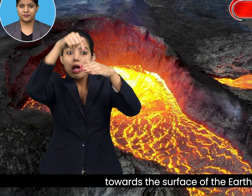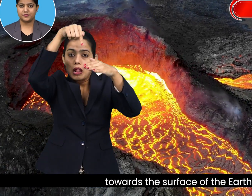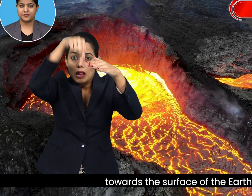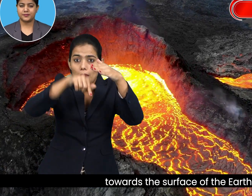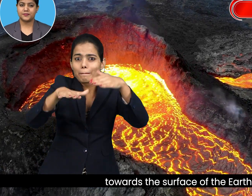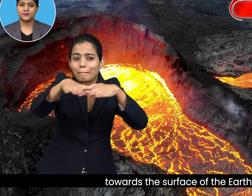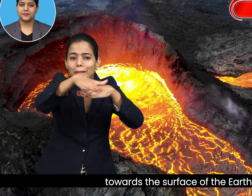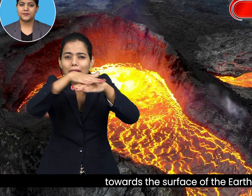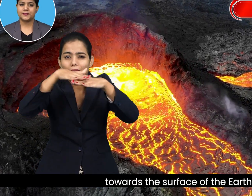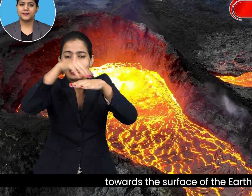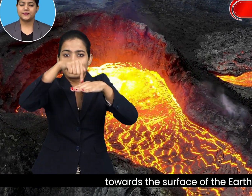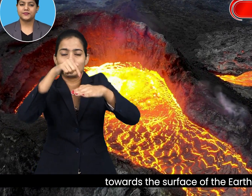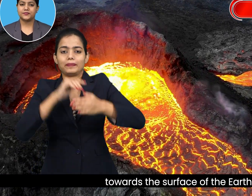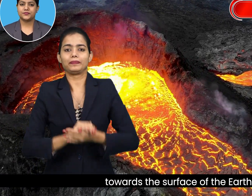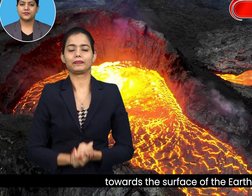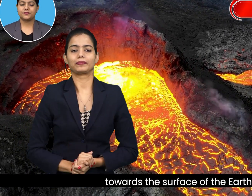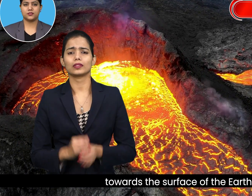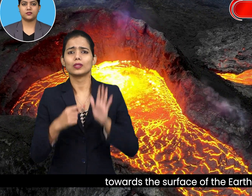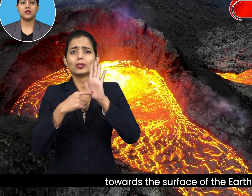earth.